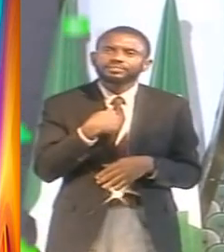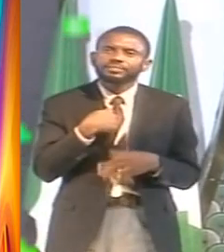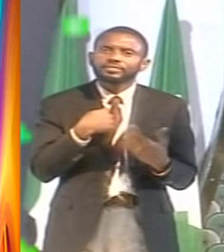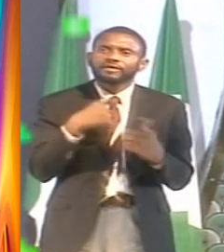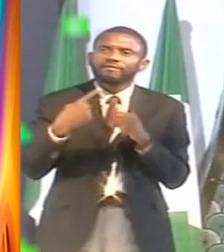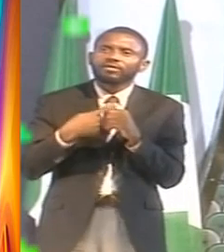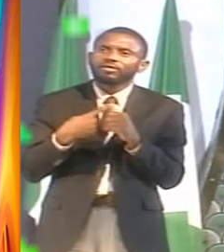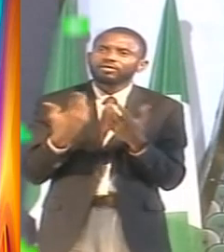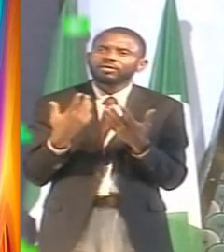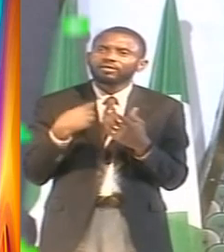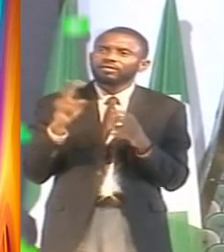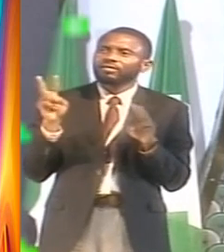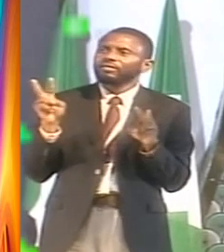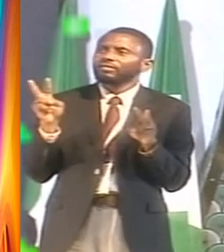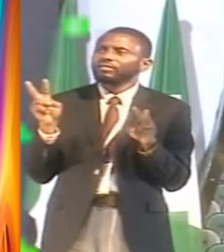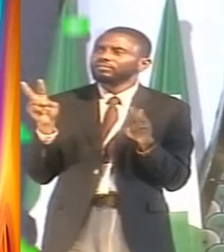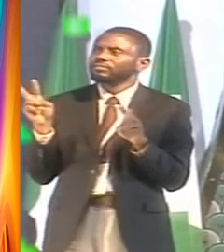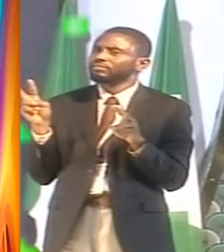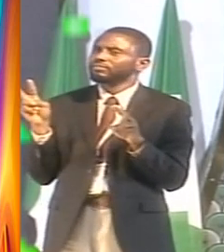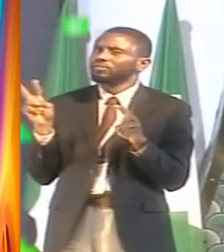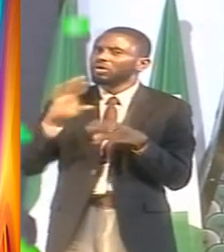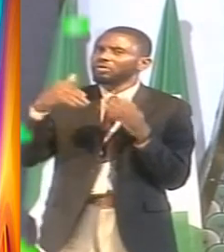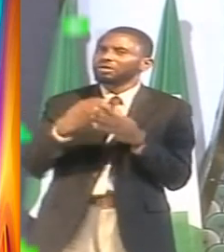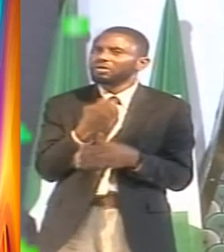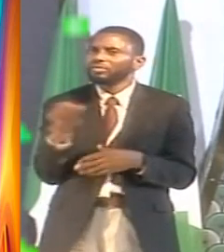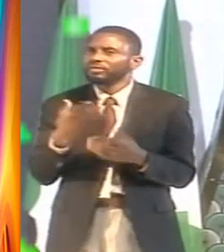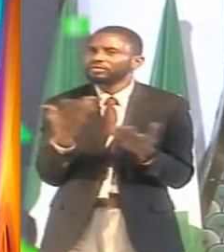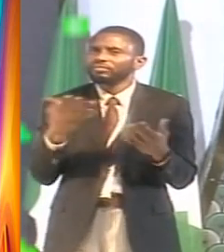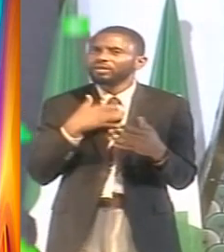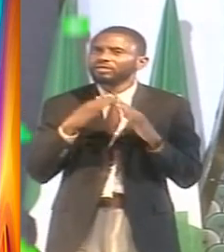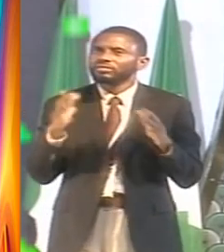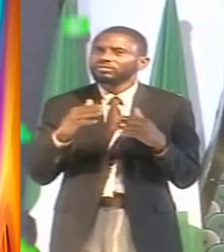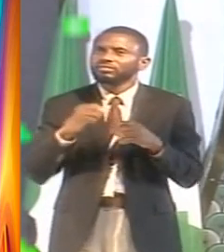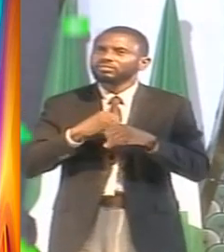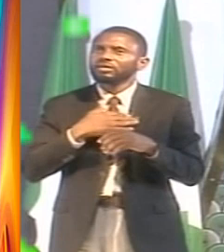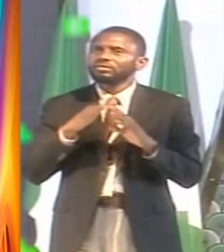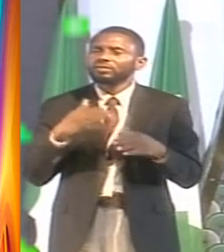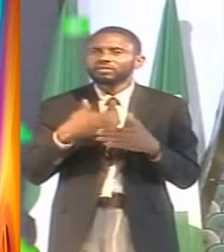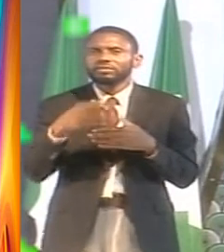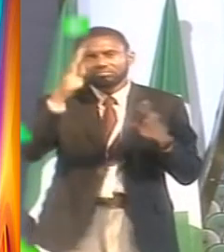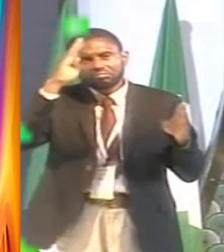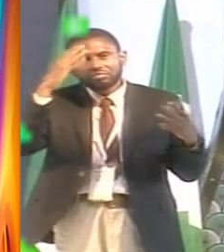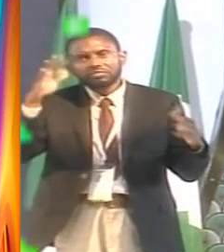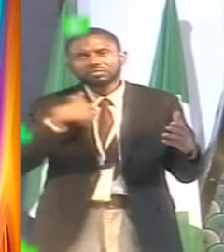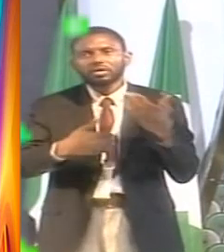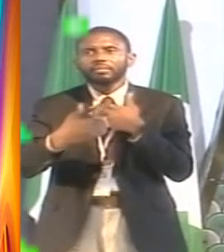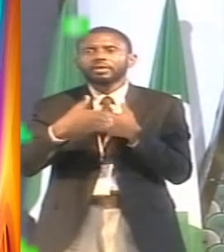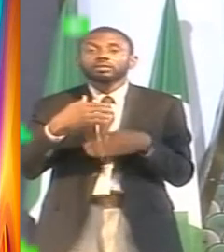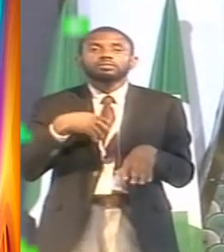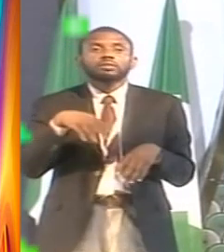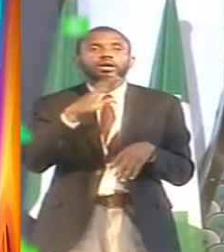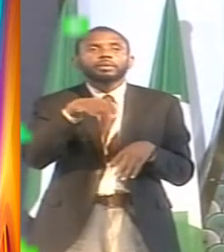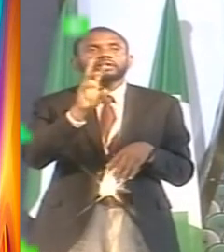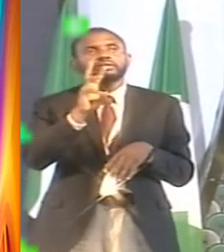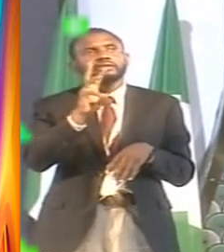First of all, I looked at them with all the equipment that they're in my house. After we greeted, I went back. At about 6:30